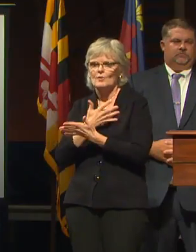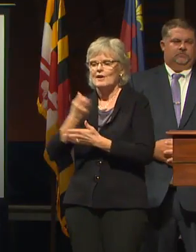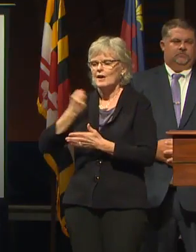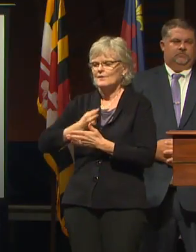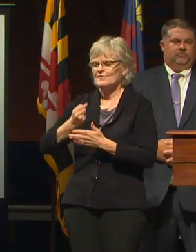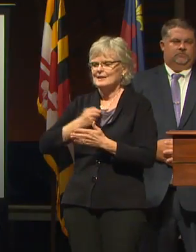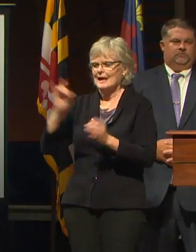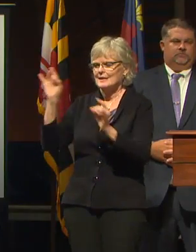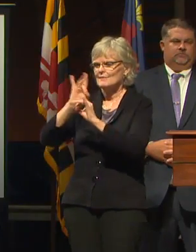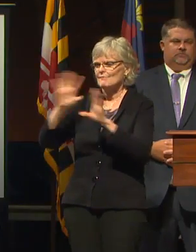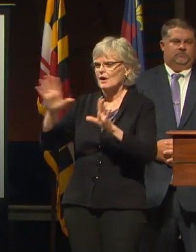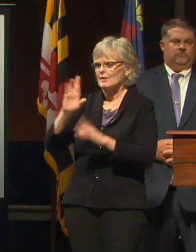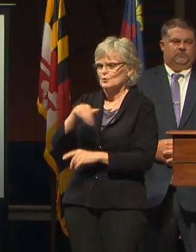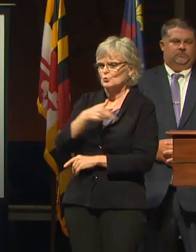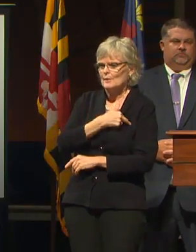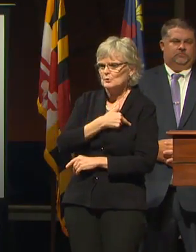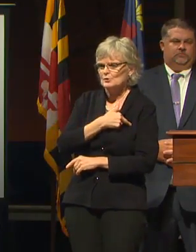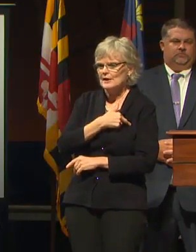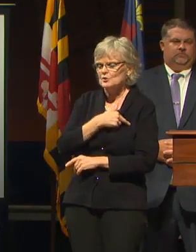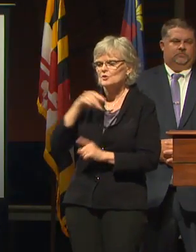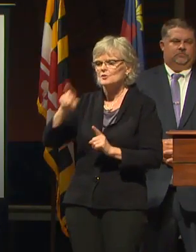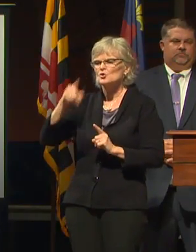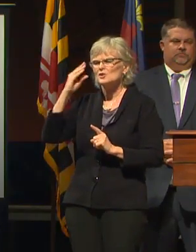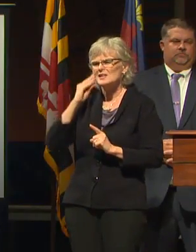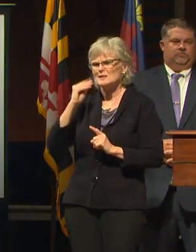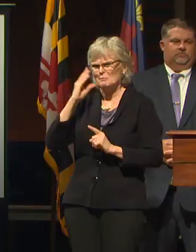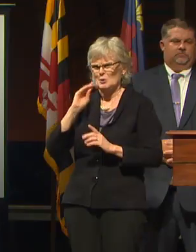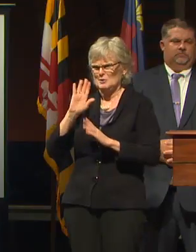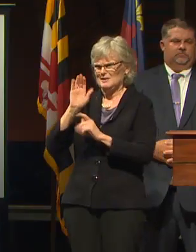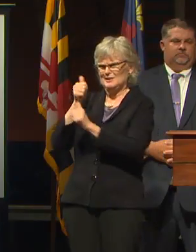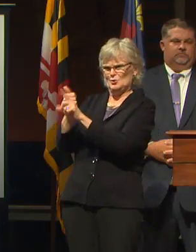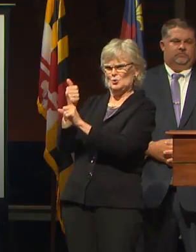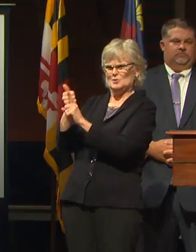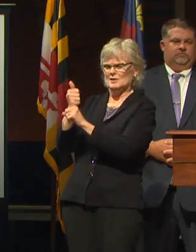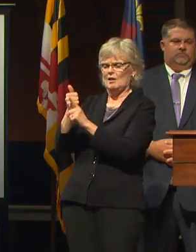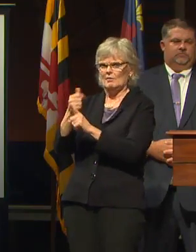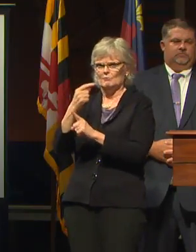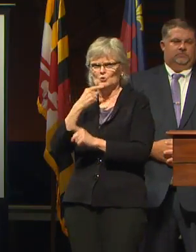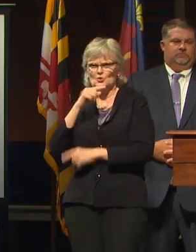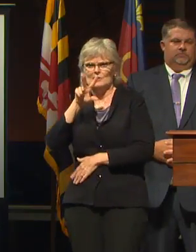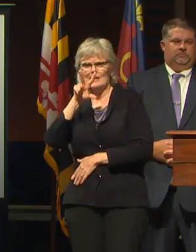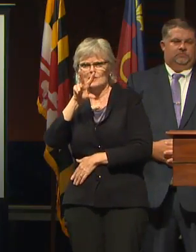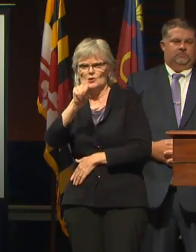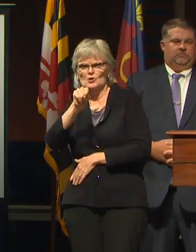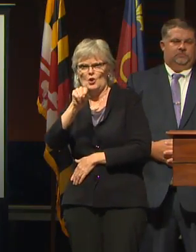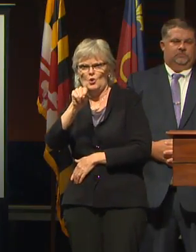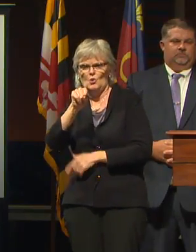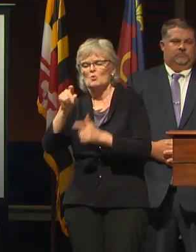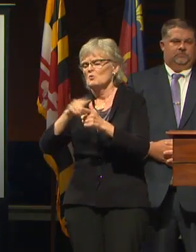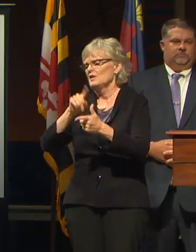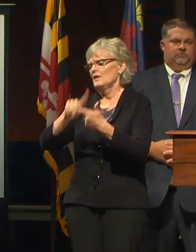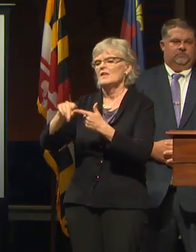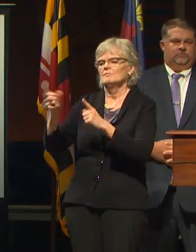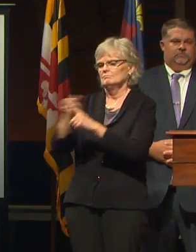violent reputation, and she experiences it firsthand when she says no and resists a certain buyer.